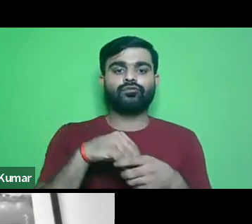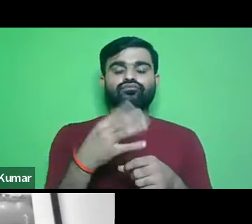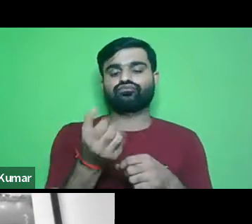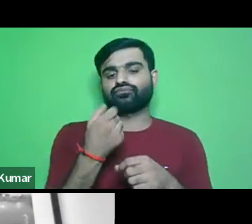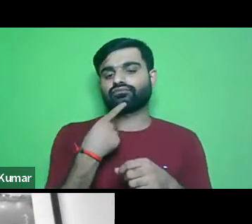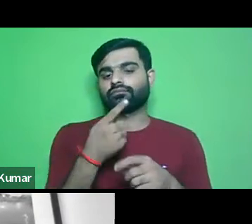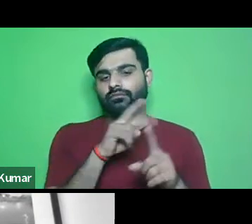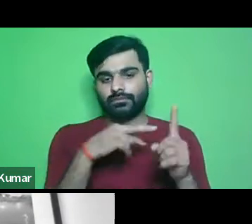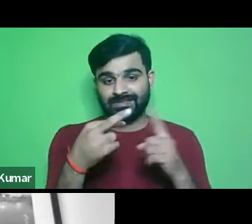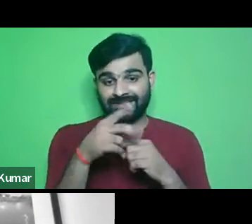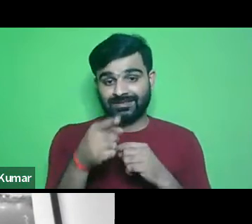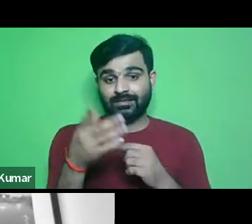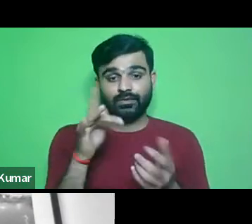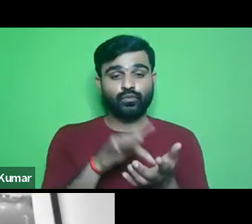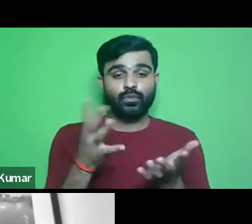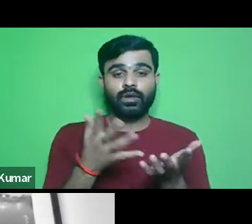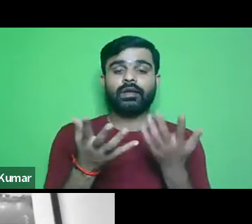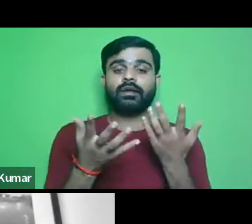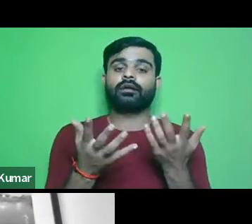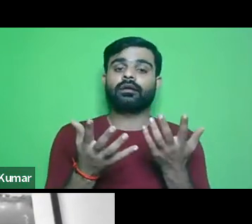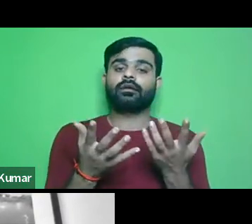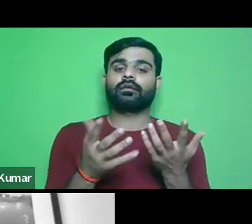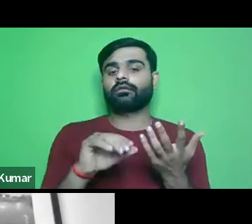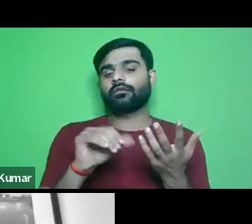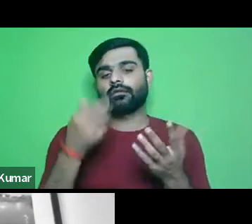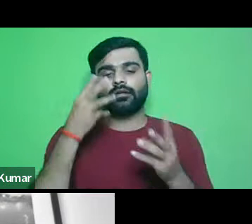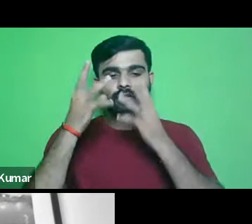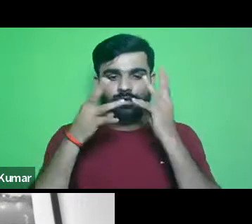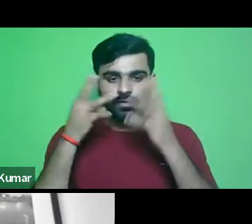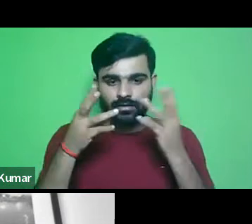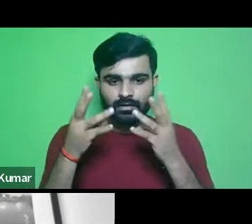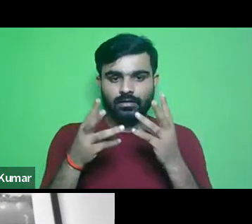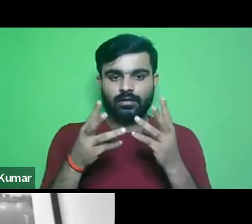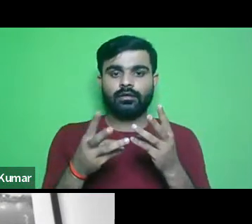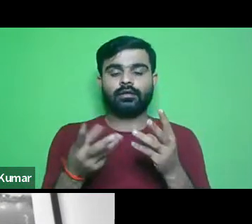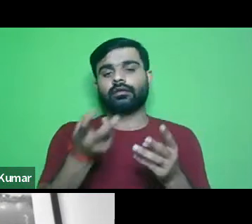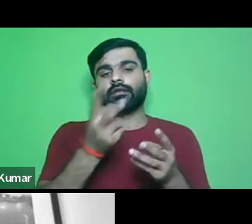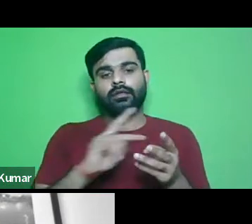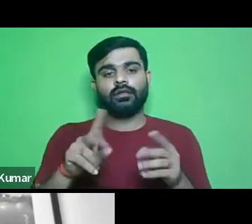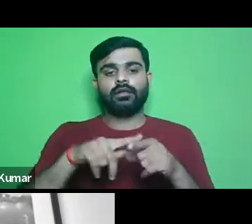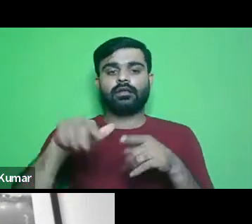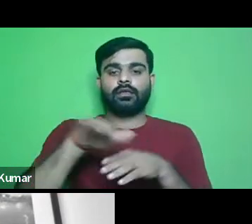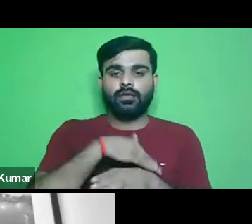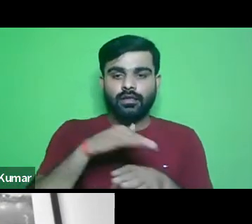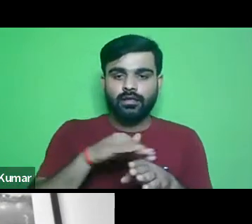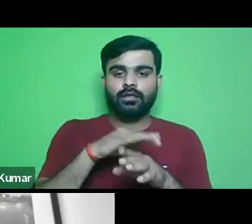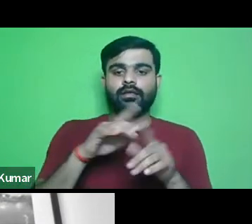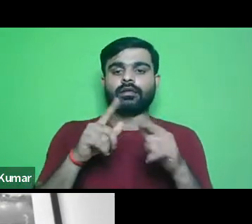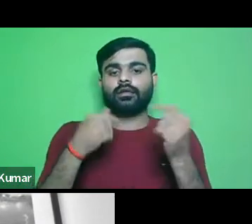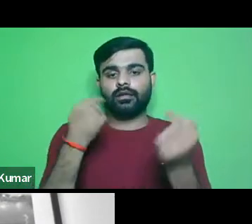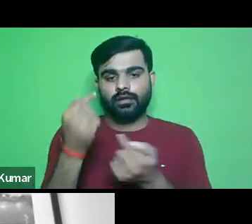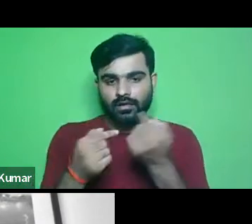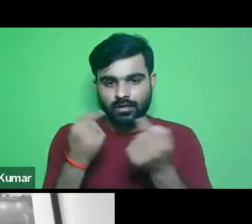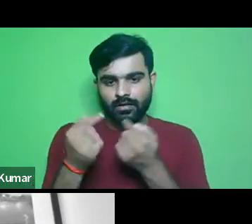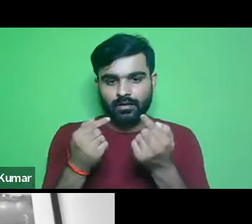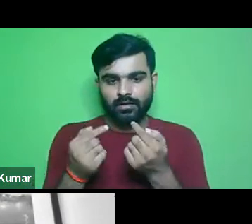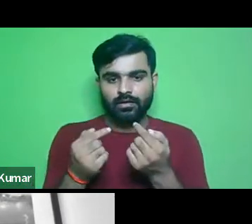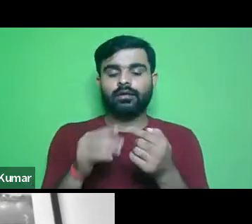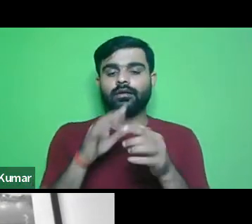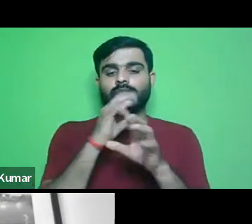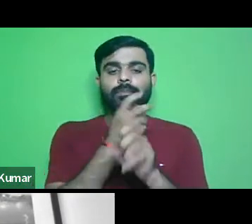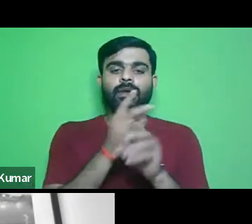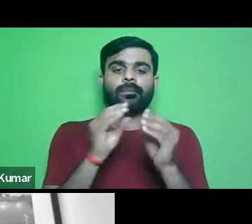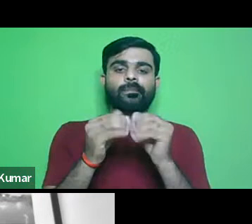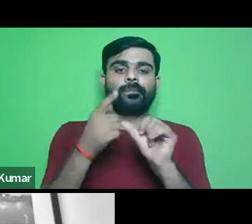is where, like, I think rather than worrying about reverse engineering the voting and the secret ballot